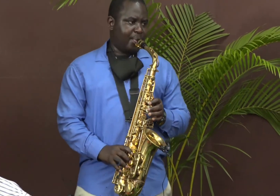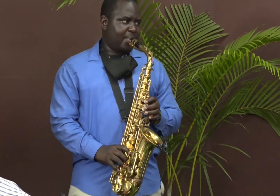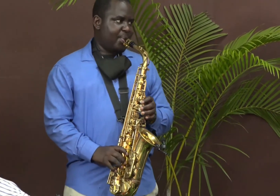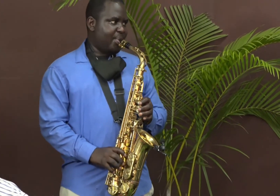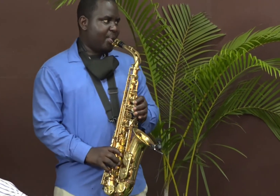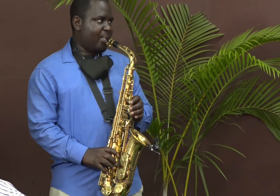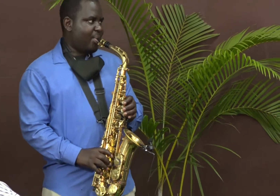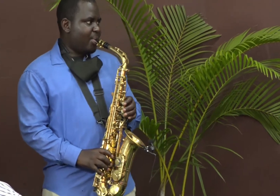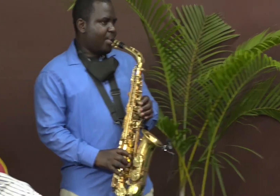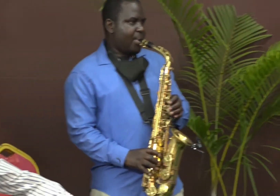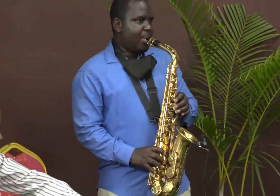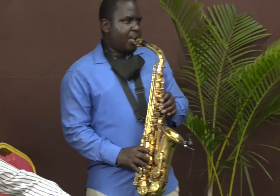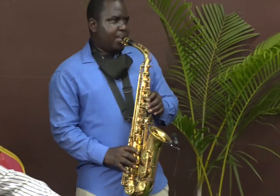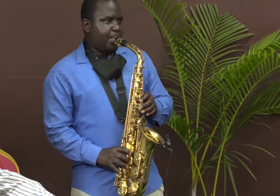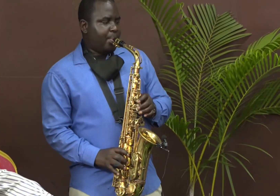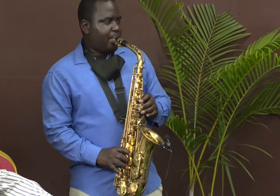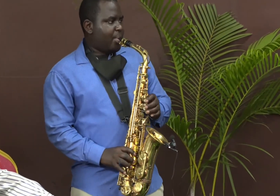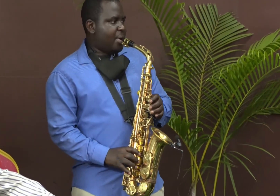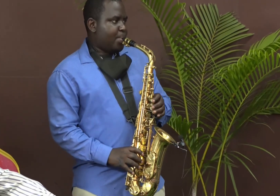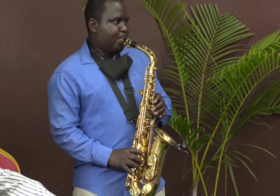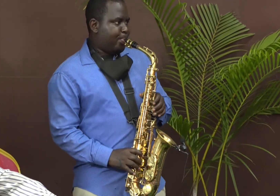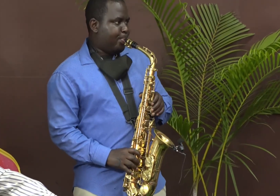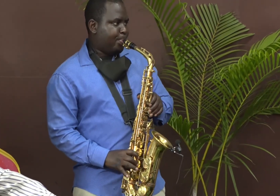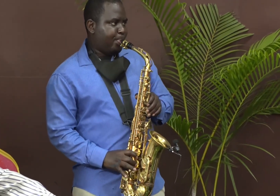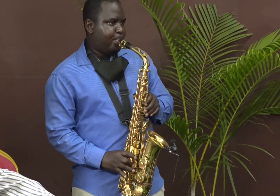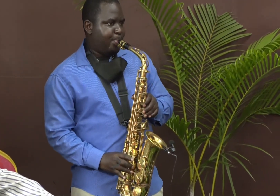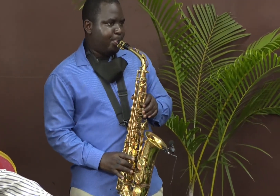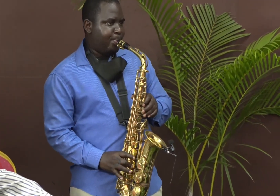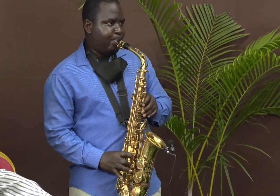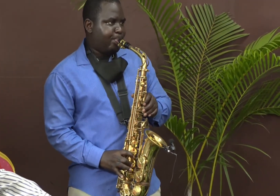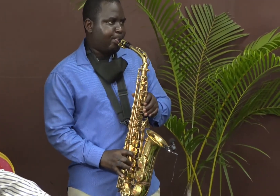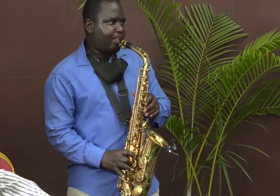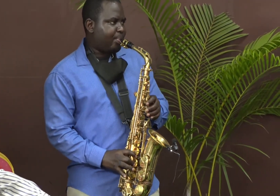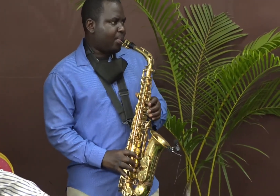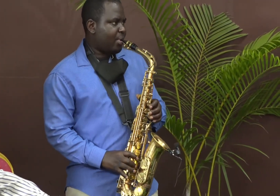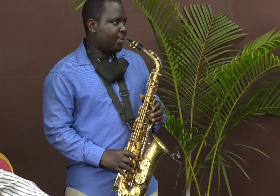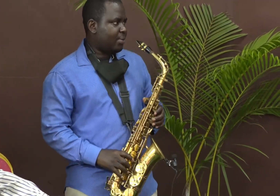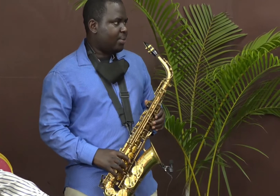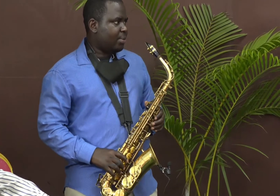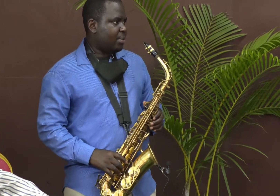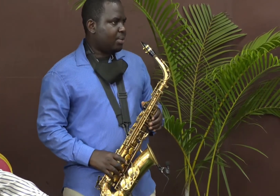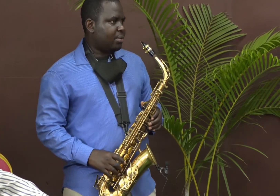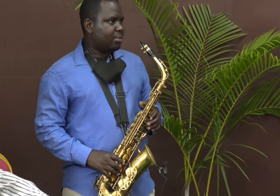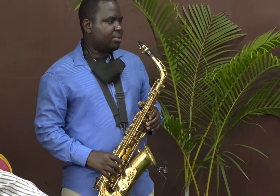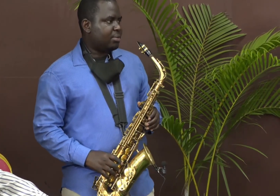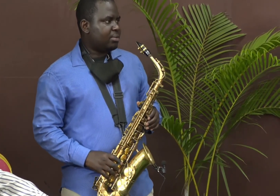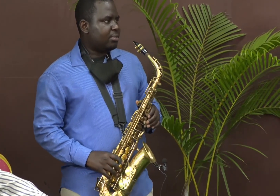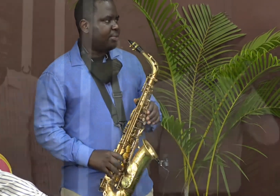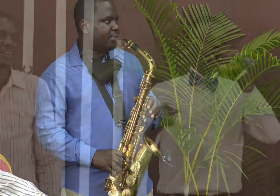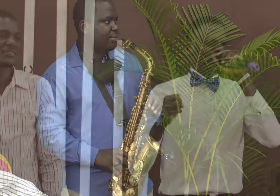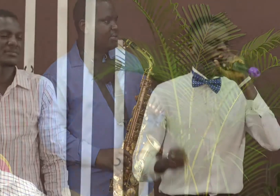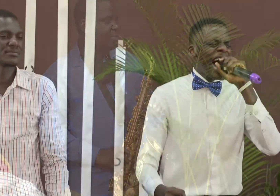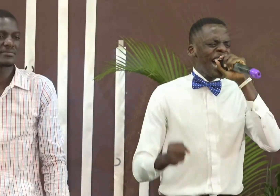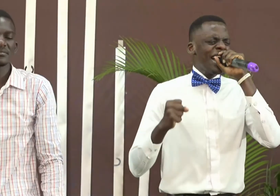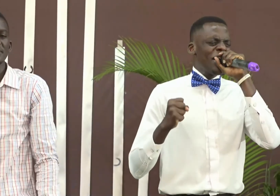Of God. Yes, I am. Everything I am. A child. Yeah. Of God. I